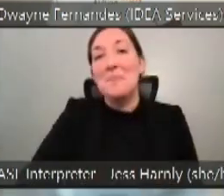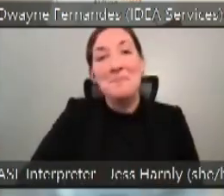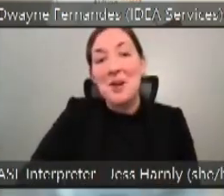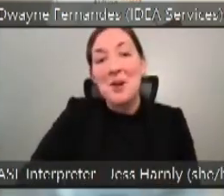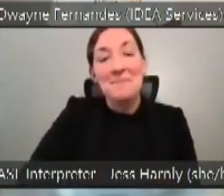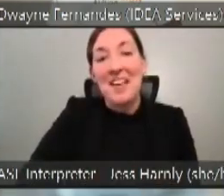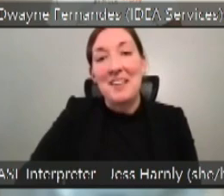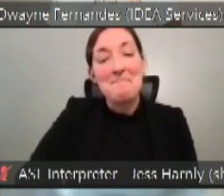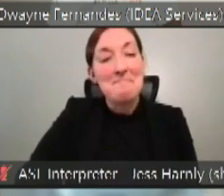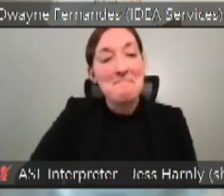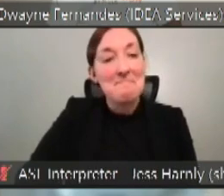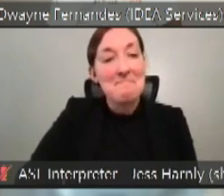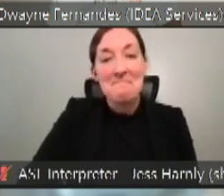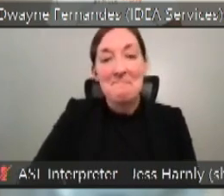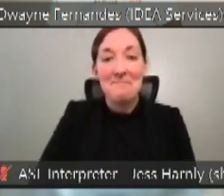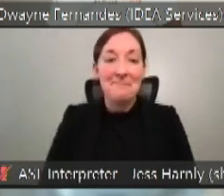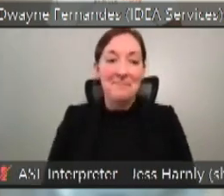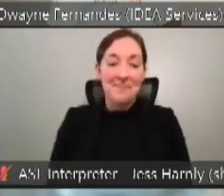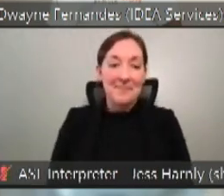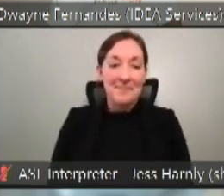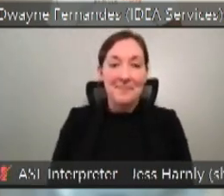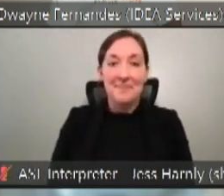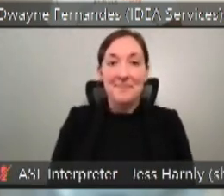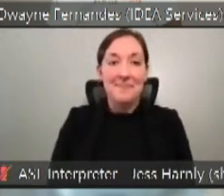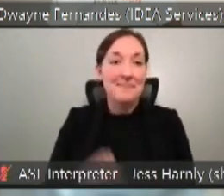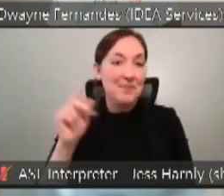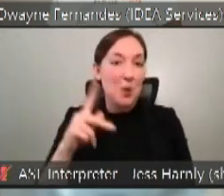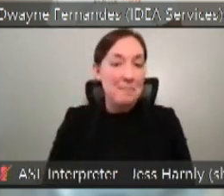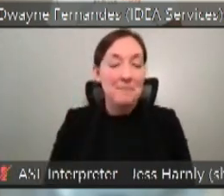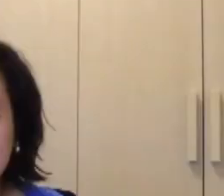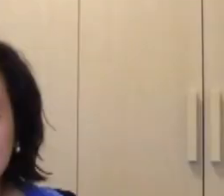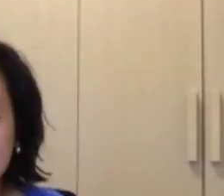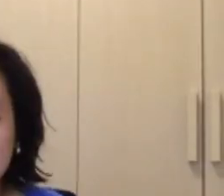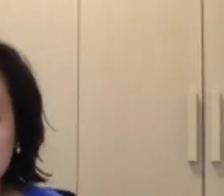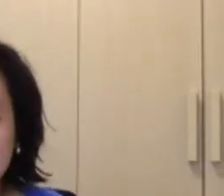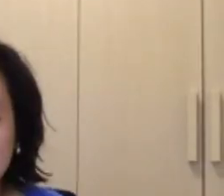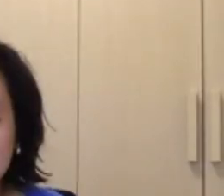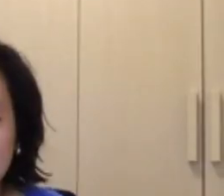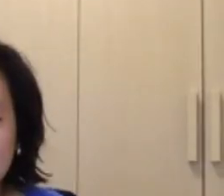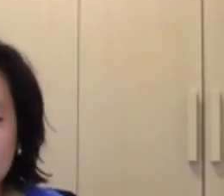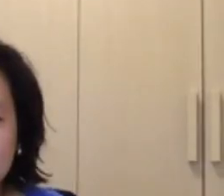No, no, nothing. All right. John, any closing remarks, counselor?